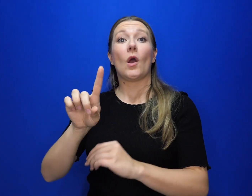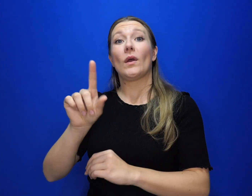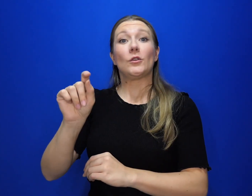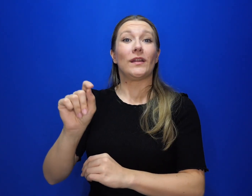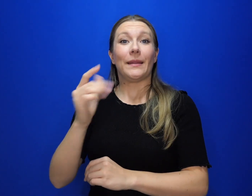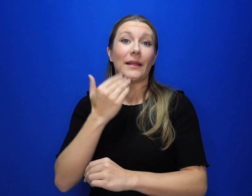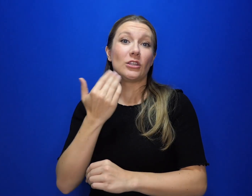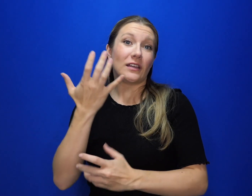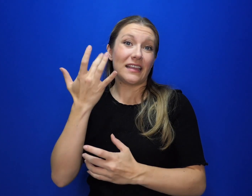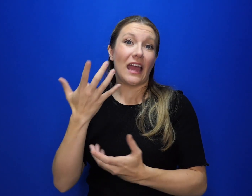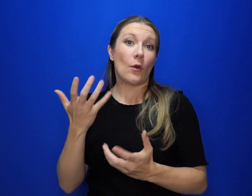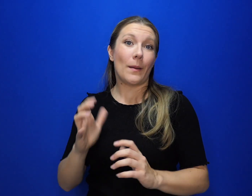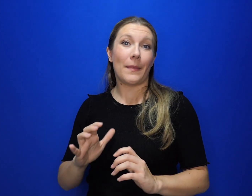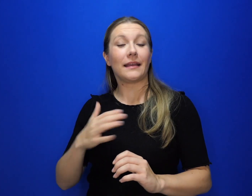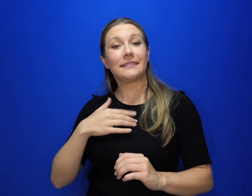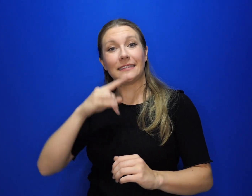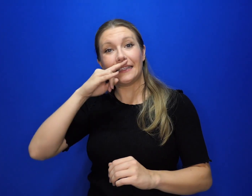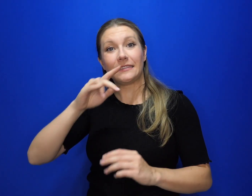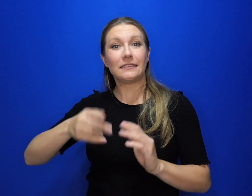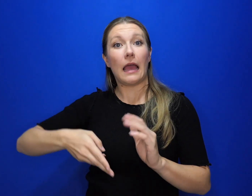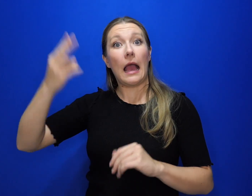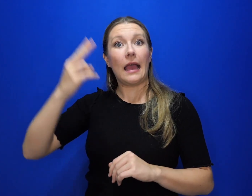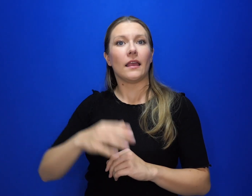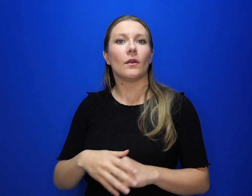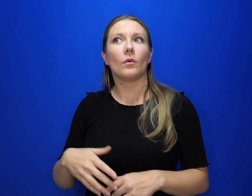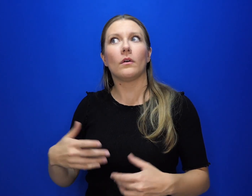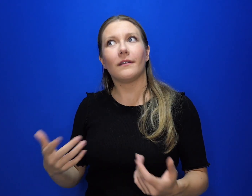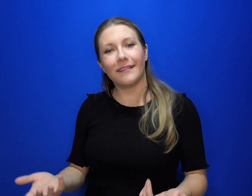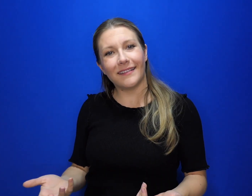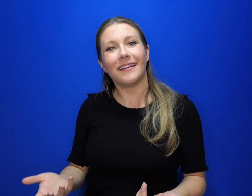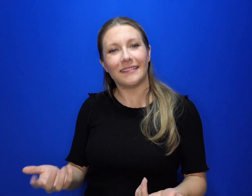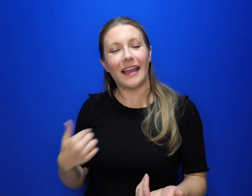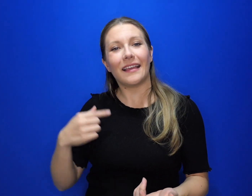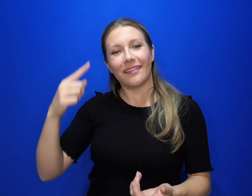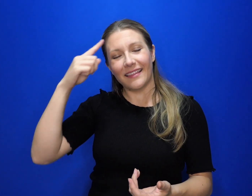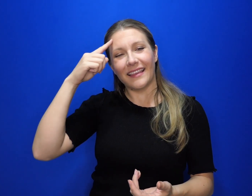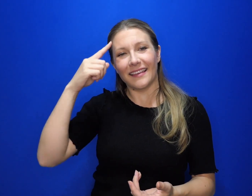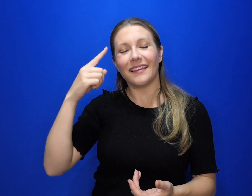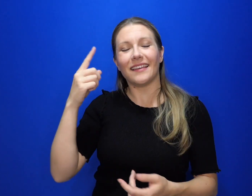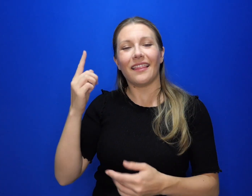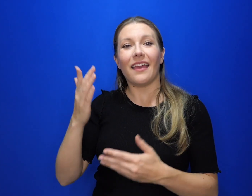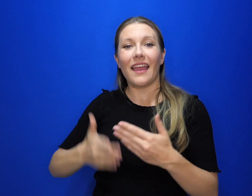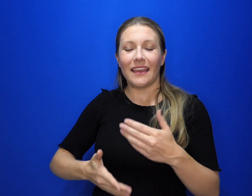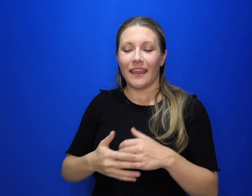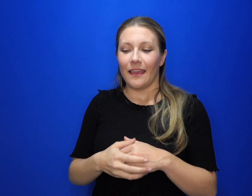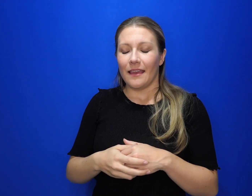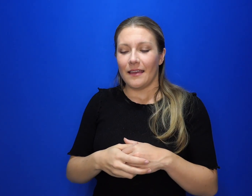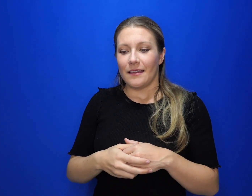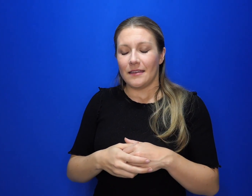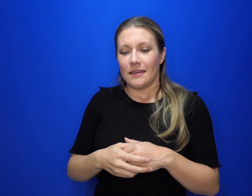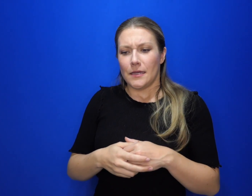correct a 120 blood sugar because I don't want my kid's blood sugar to be that high. Right. I think that in the end,